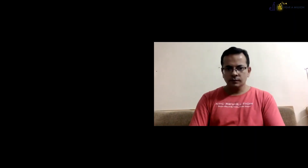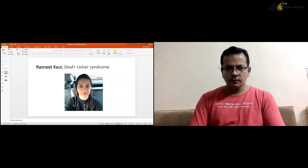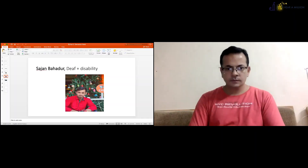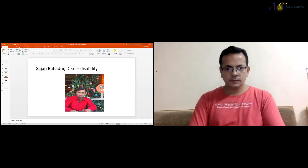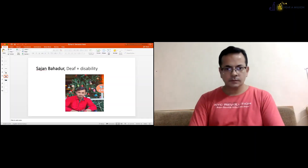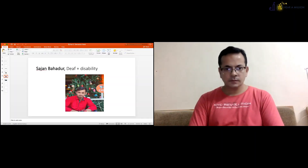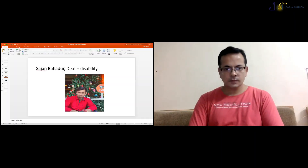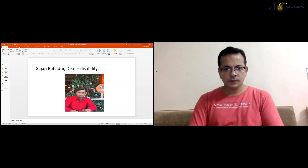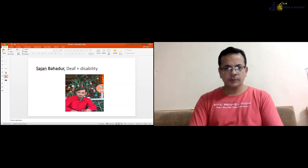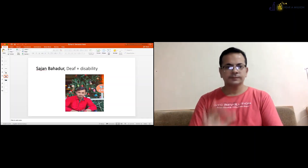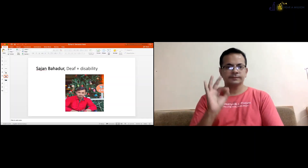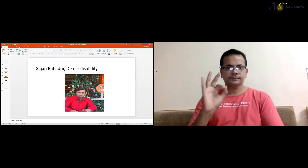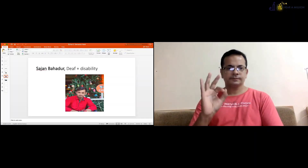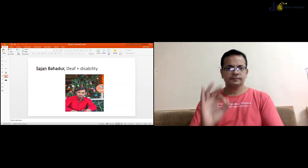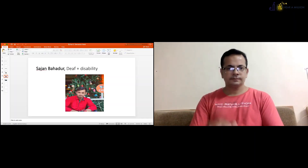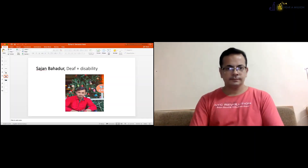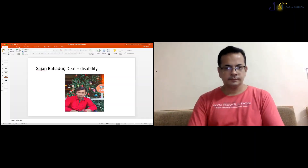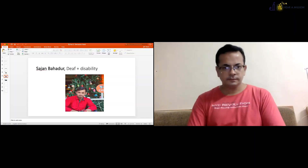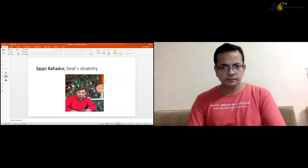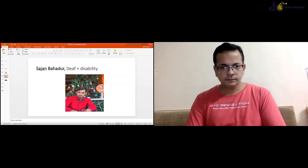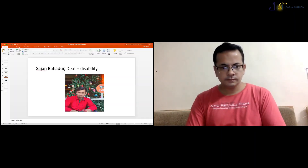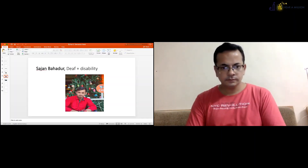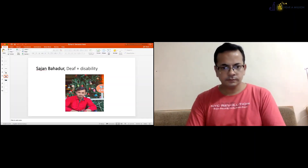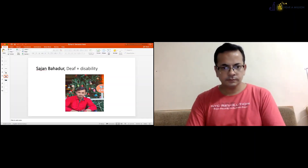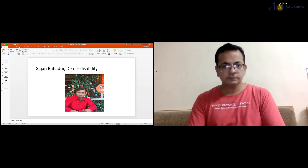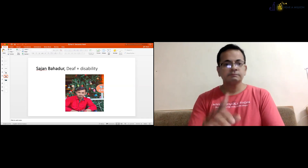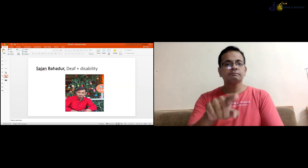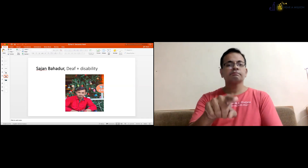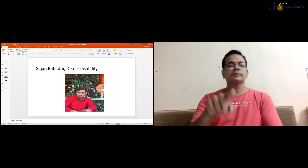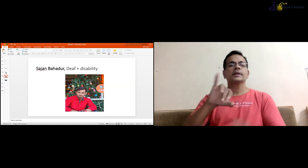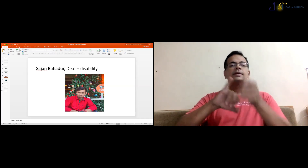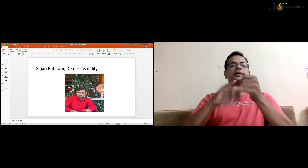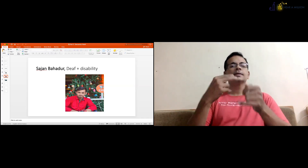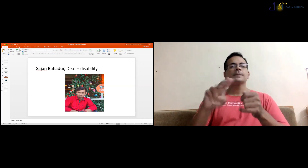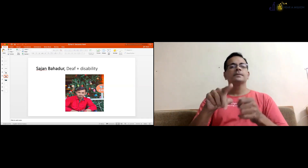So Tushar, can you see me? Because if you don't tell him. Okay, great.